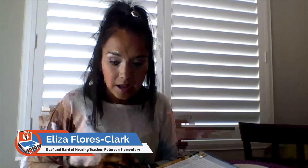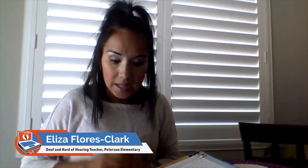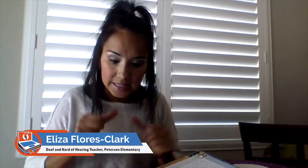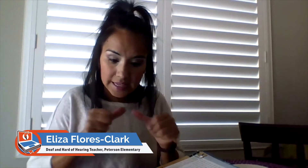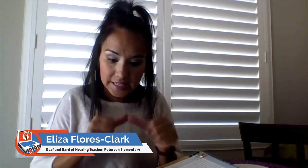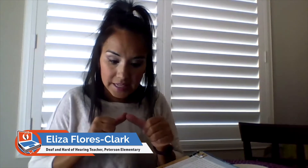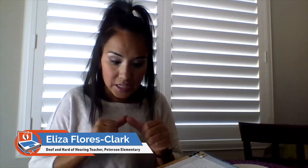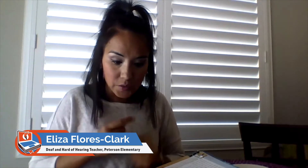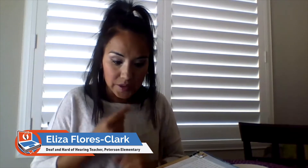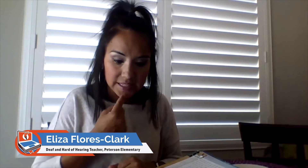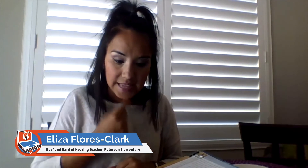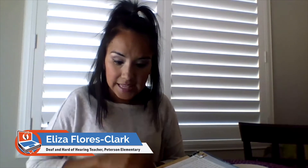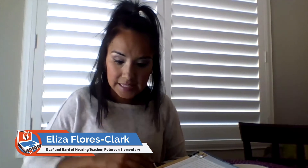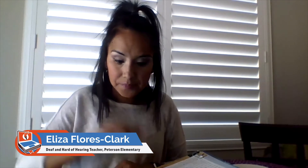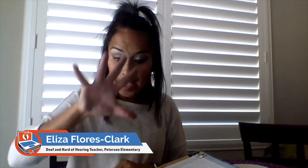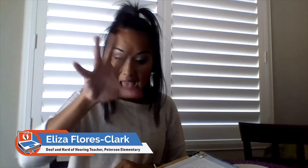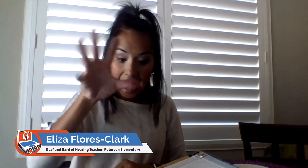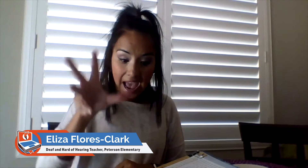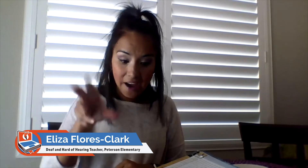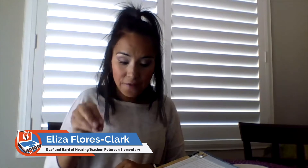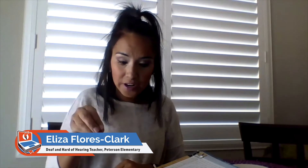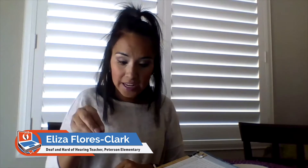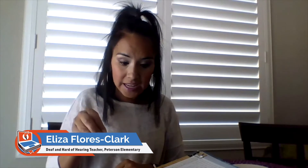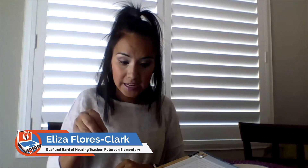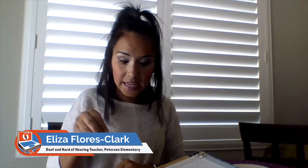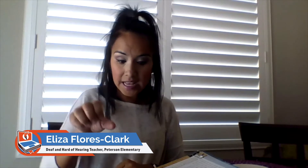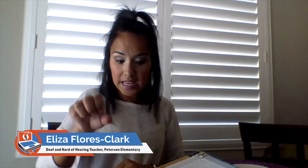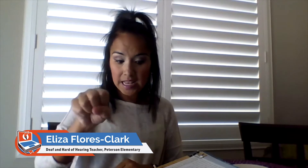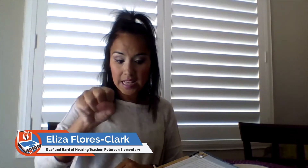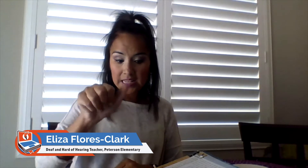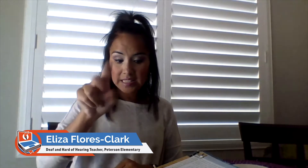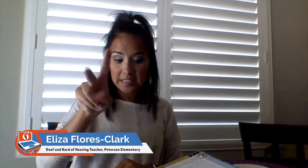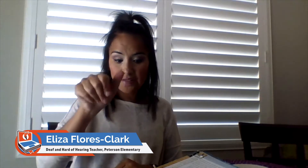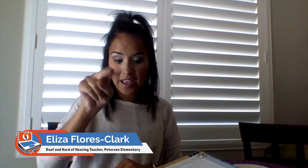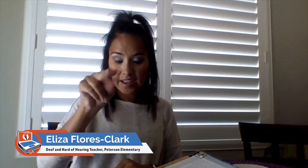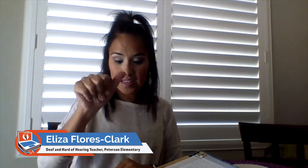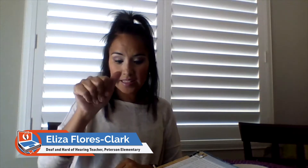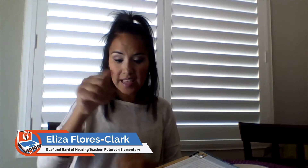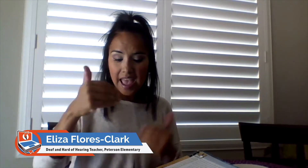Let's continue. It says African savannas have